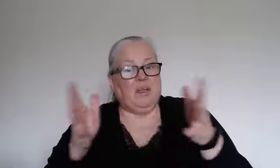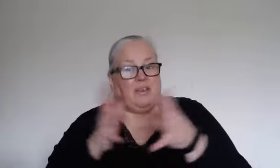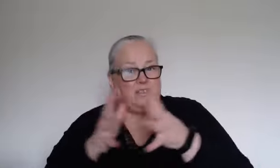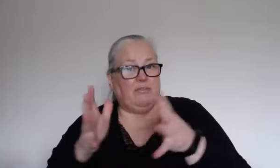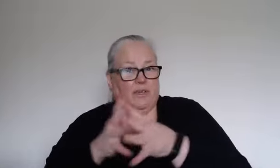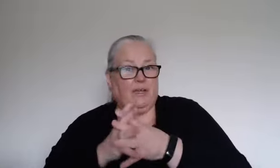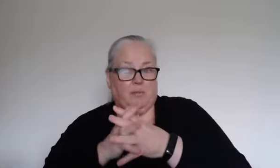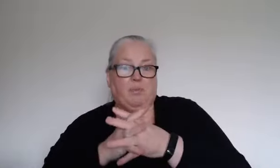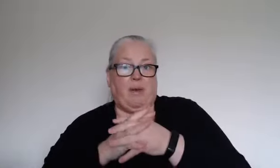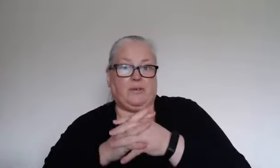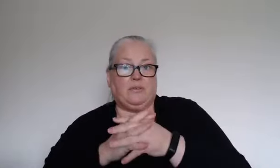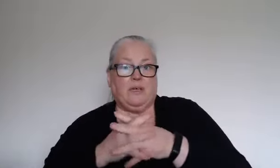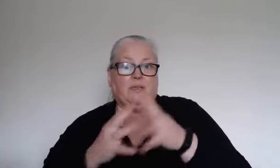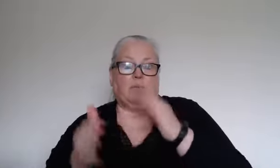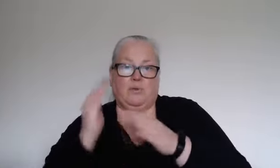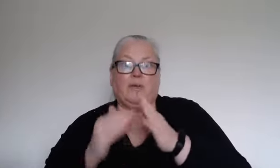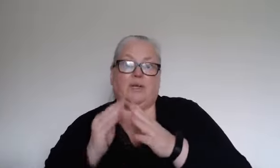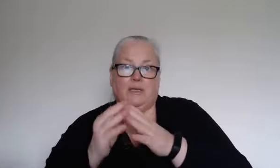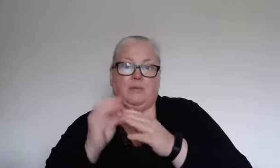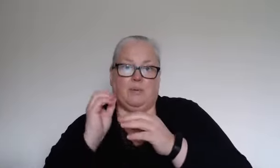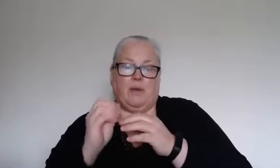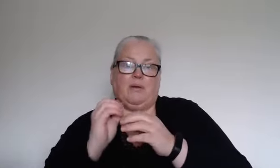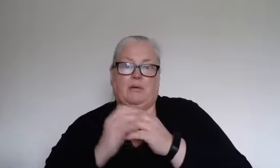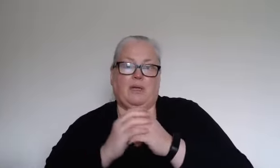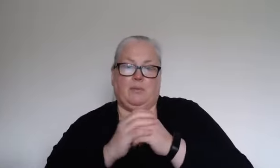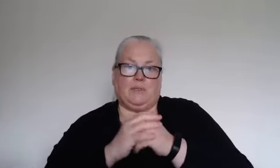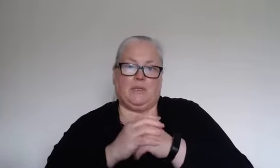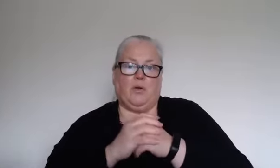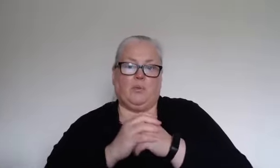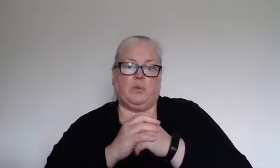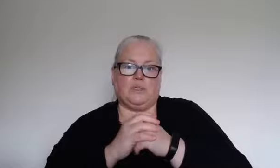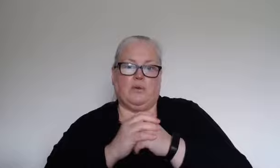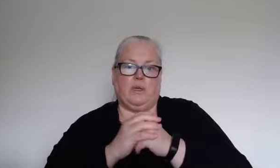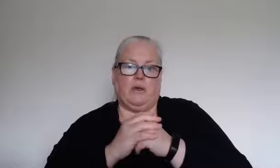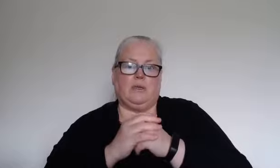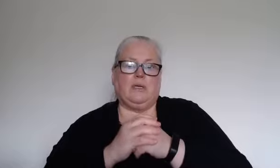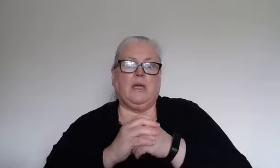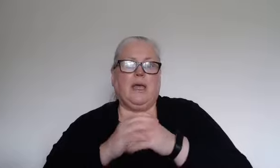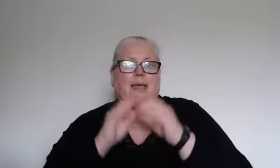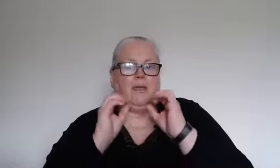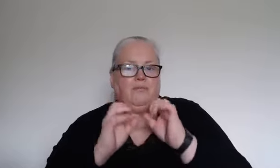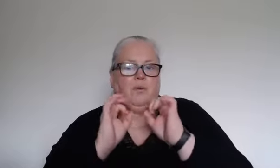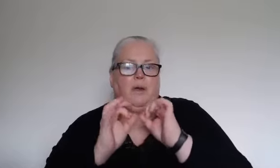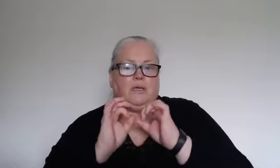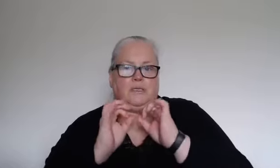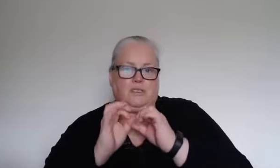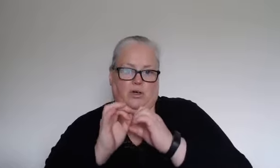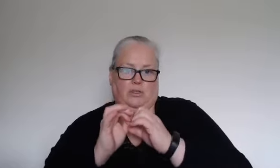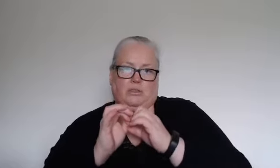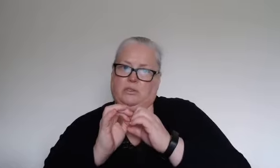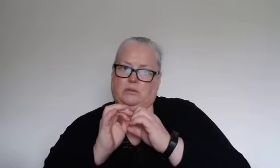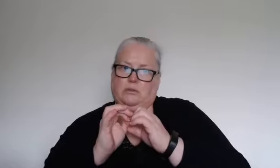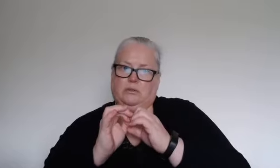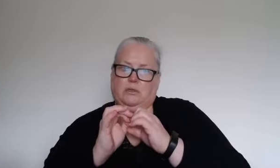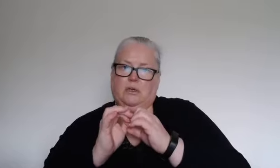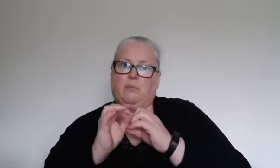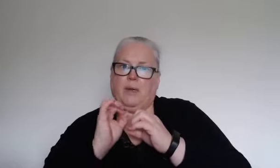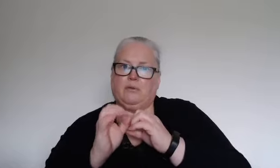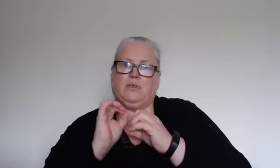actually feel a bit better, and then we feel a little bit better able to cope with what's going on. If you are concerned about your